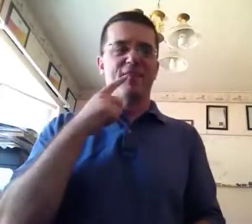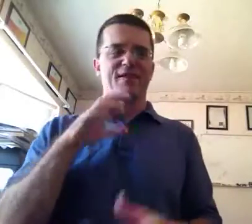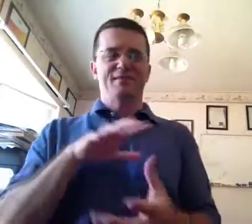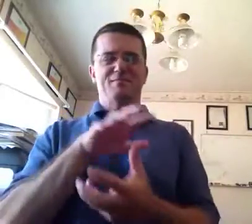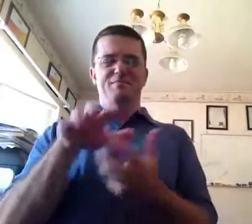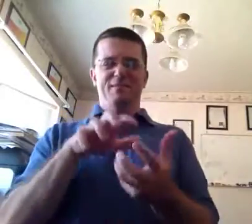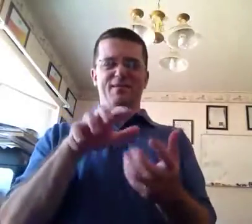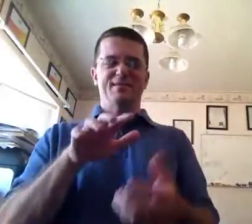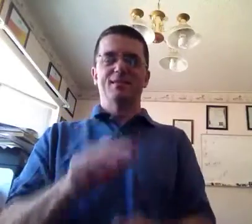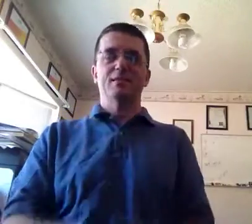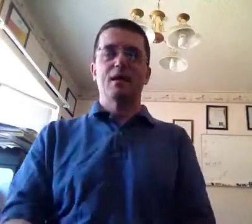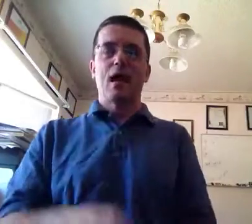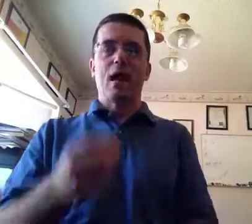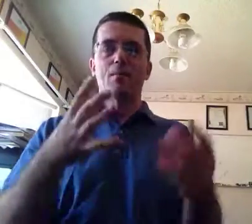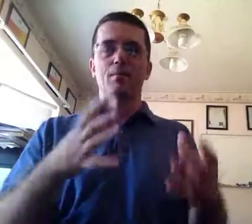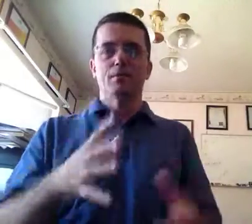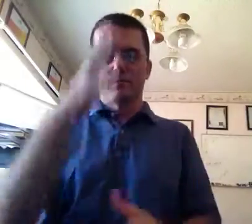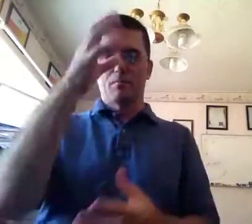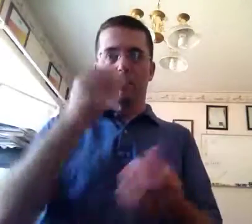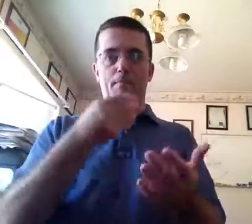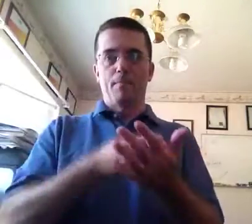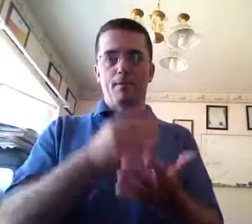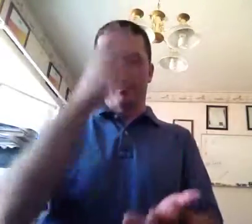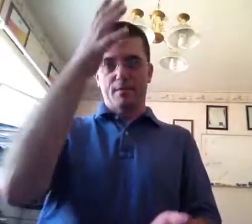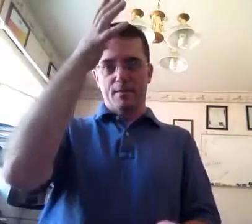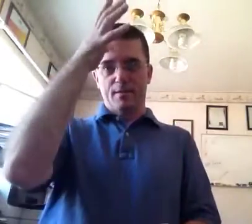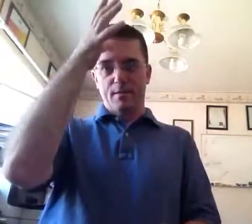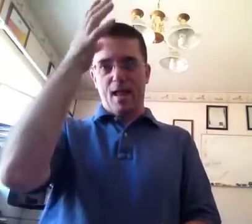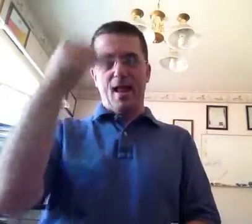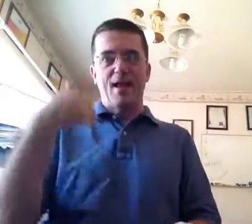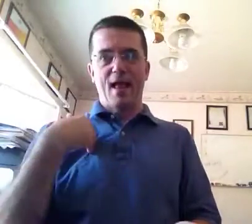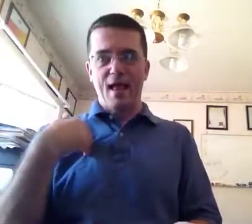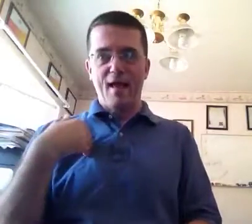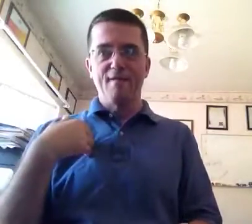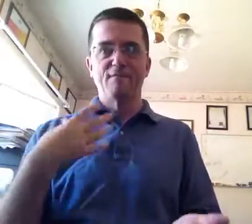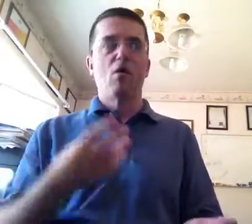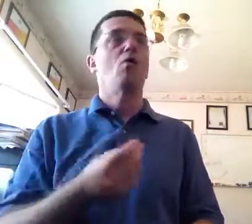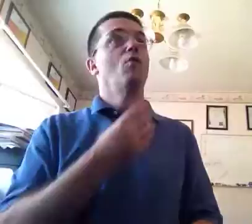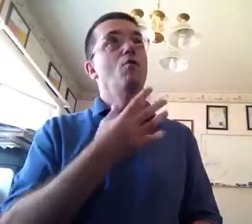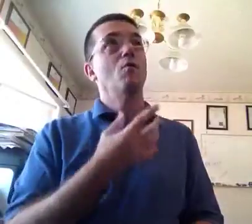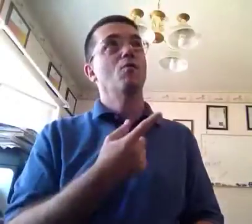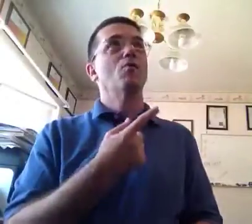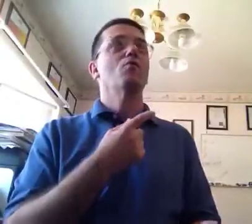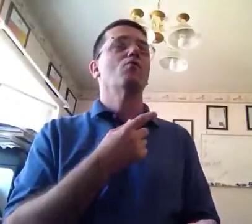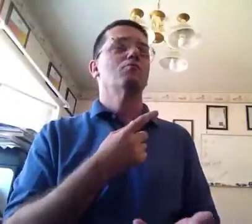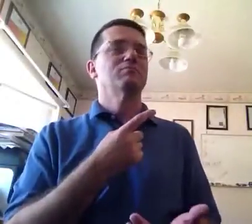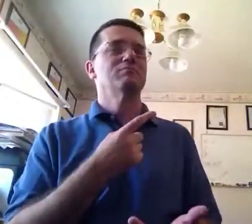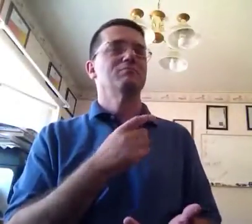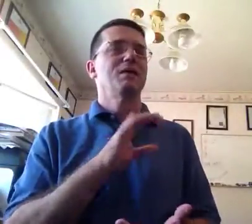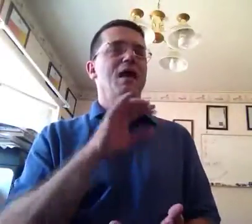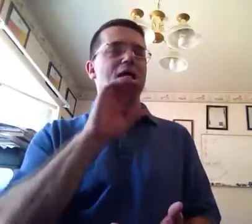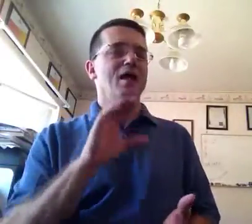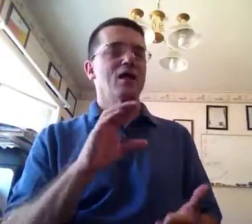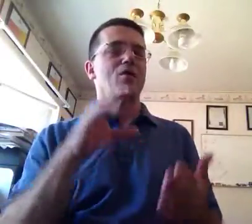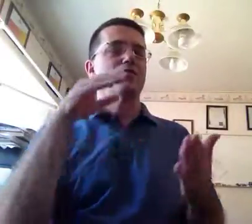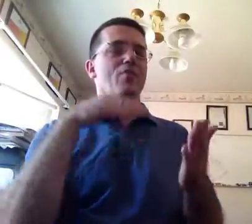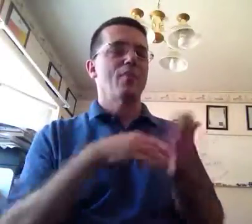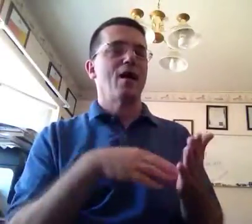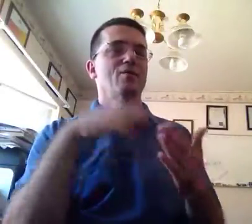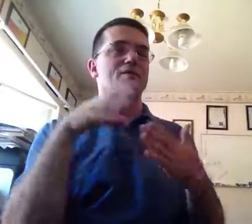really do. How much money does Pop have? Oh, he's probably better than $800,000. Mm-hmm. And